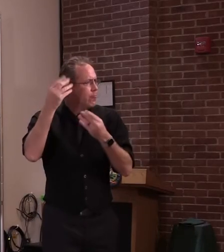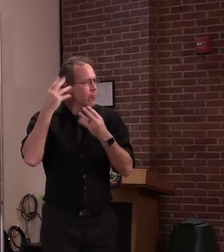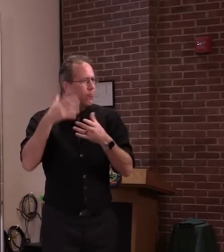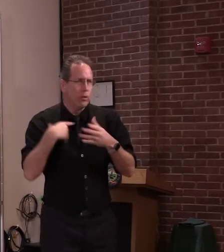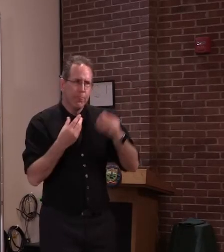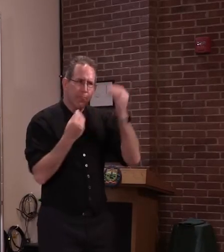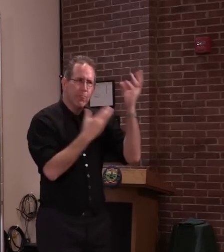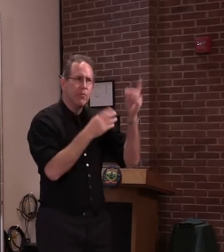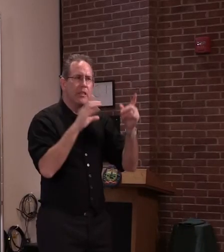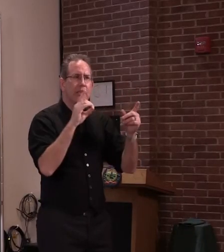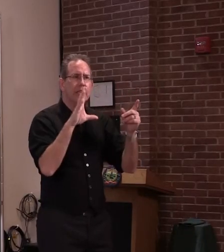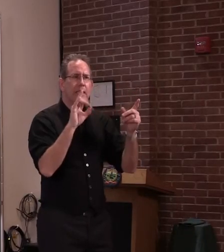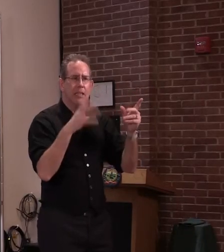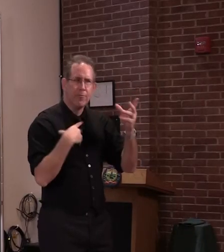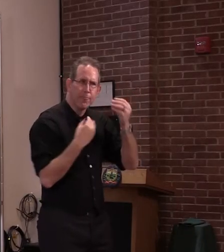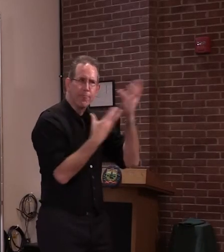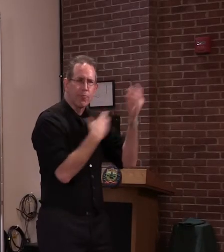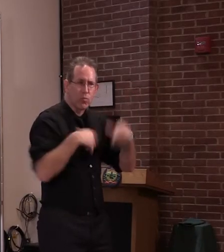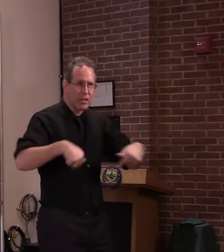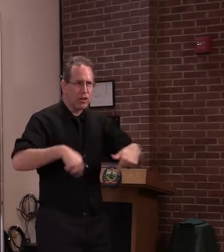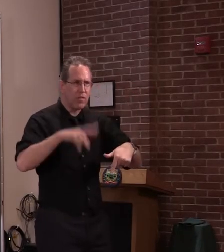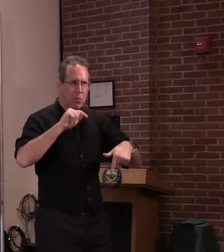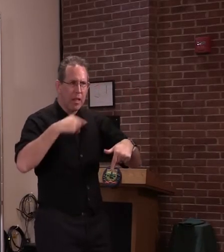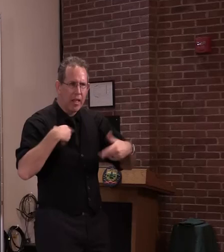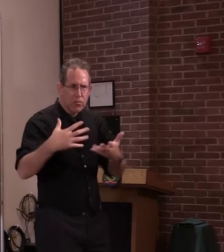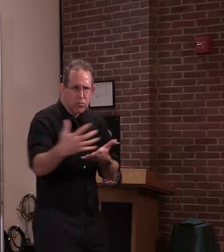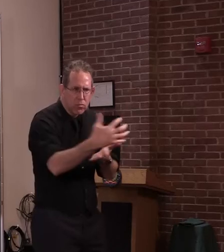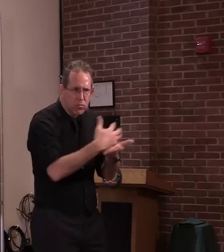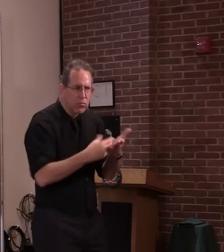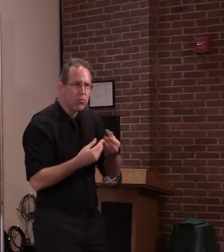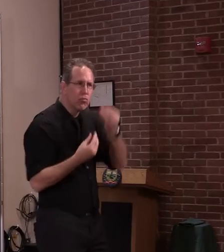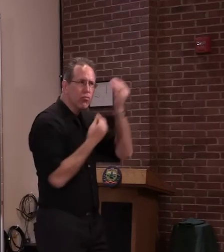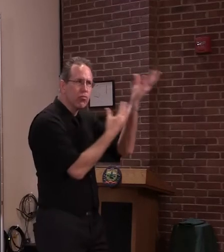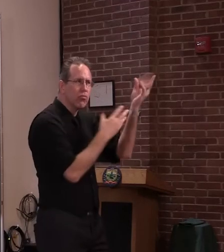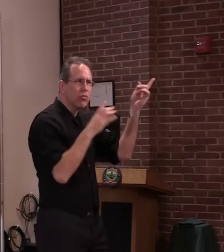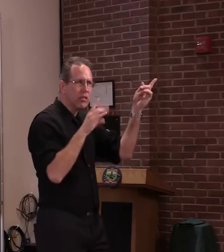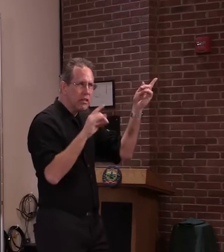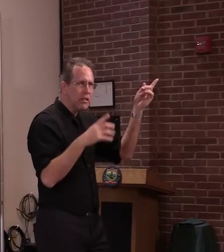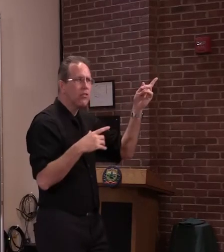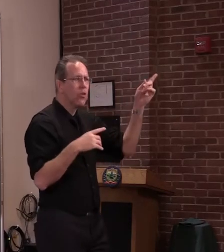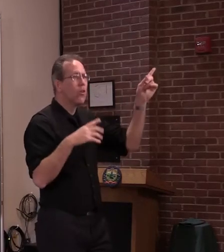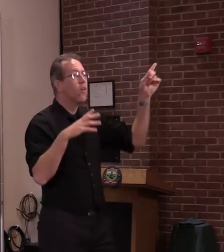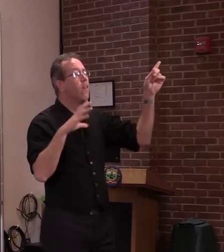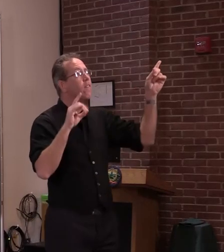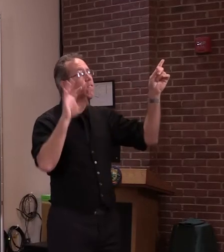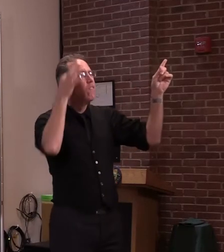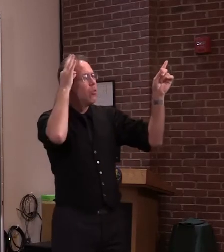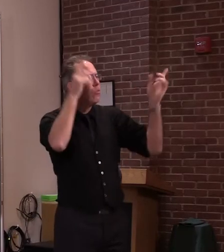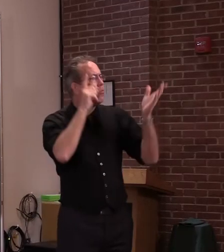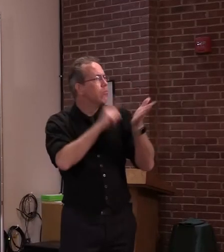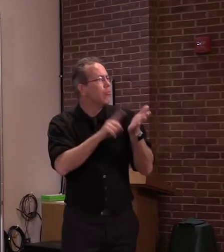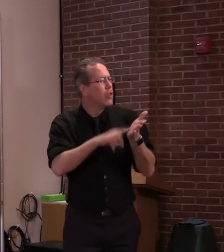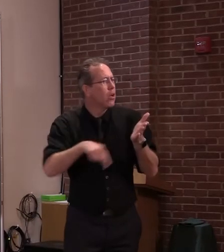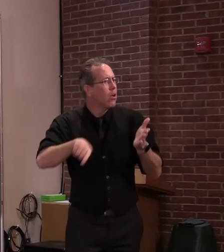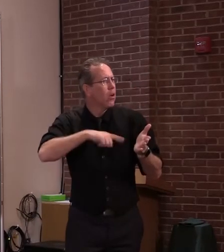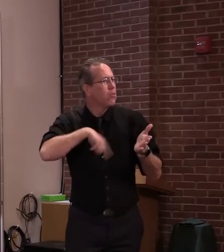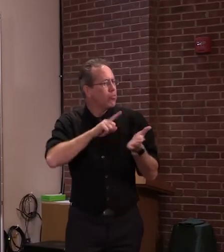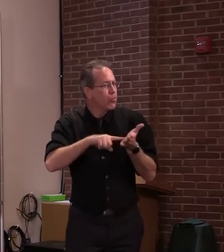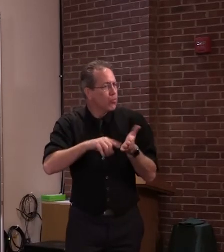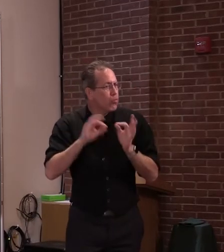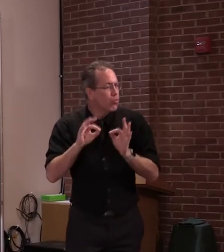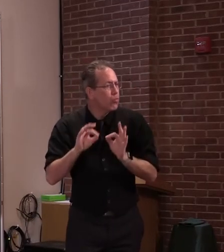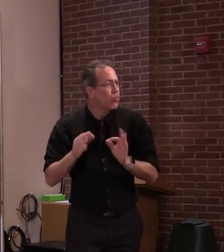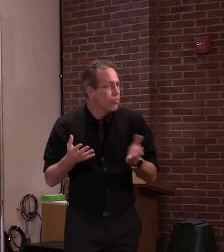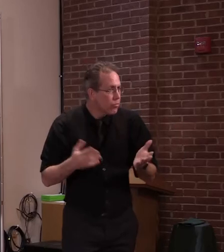where further investigation is undertaken and looked at in the context of what's being reported by all 50